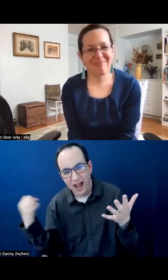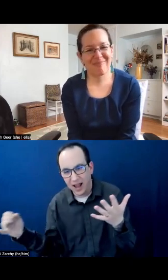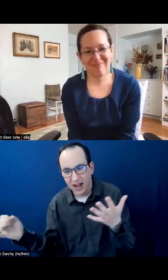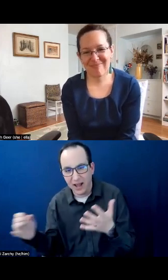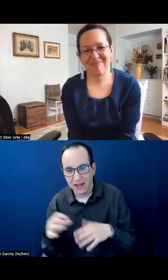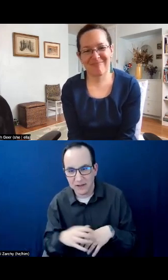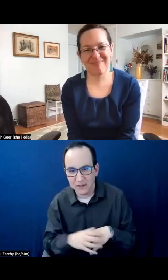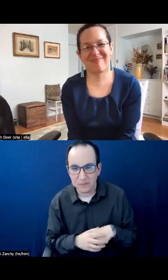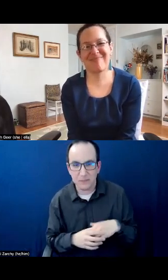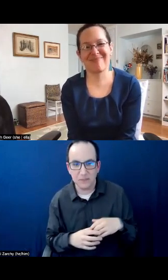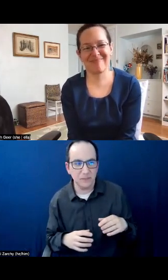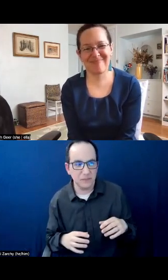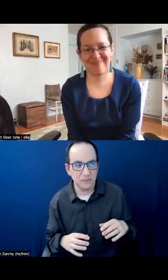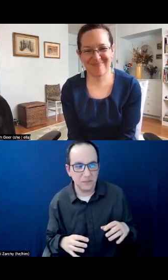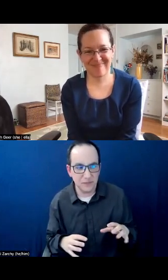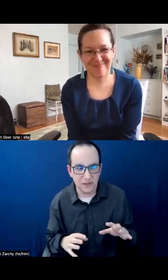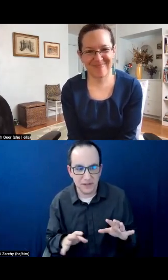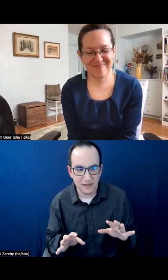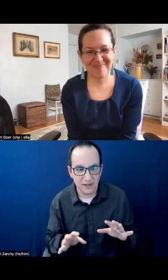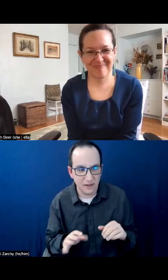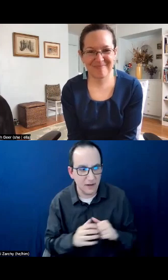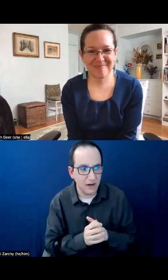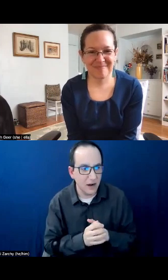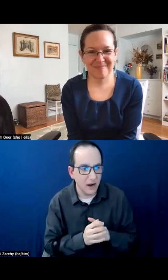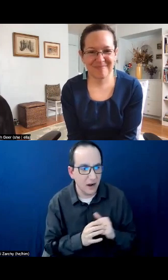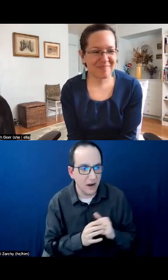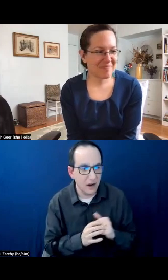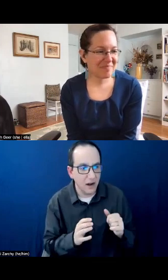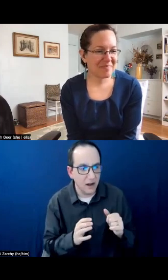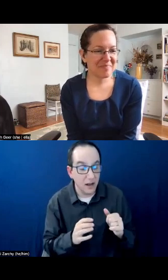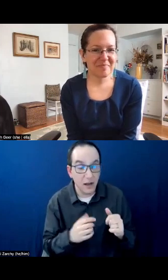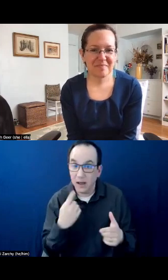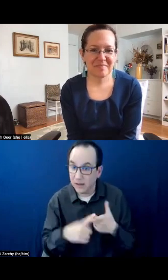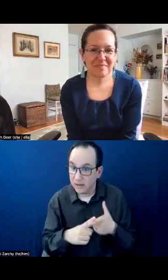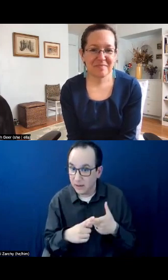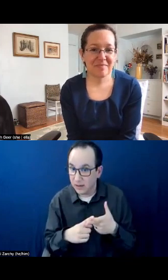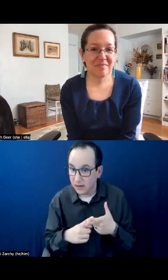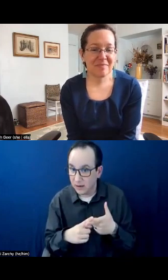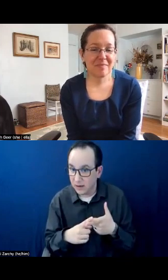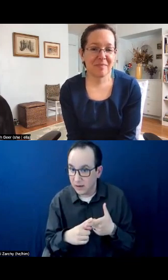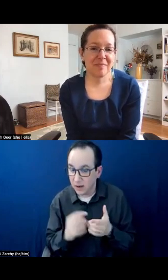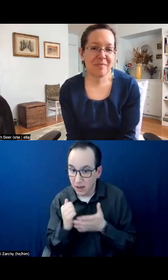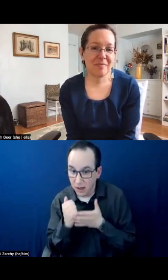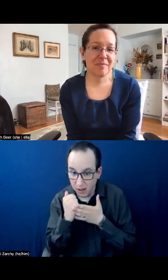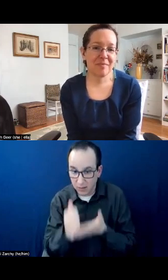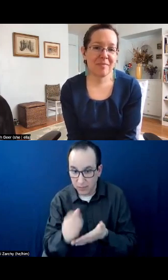I do tell them to make it simple, not make it too elaborate.